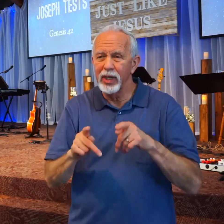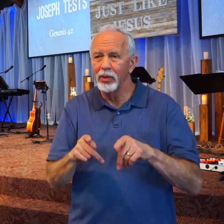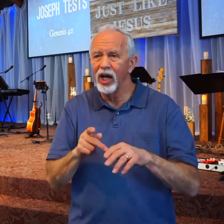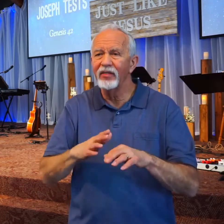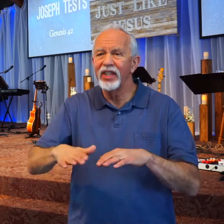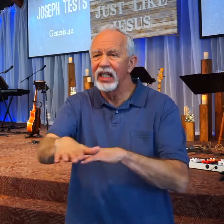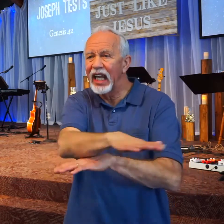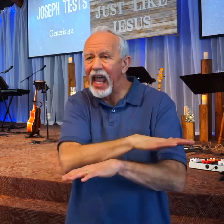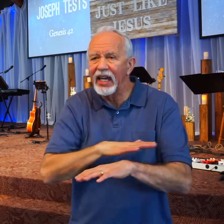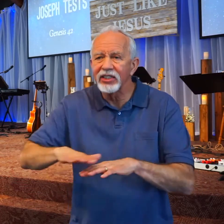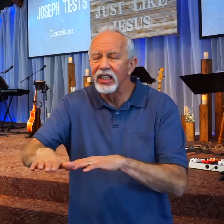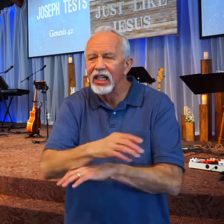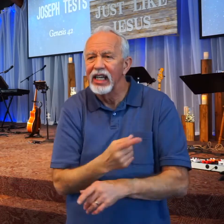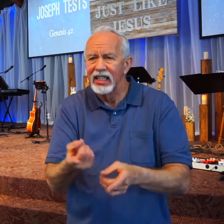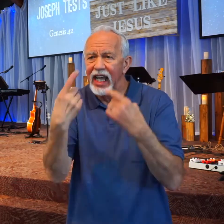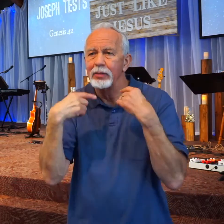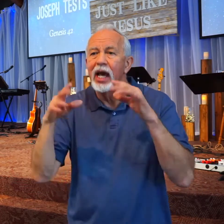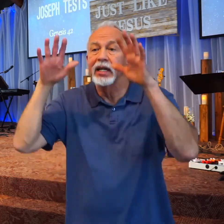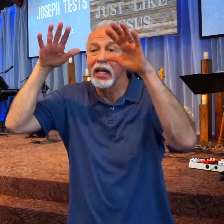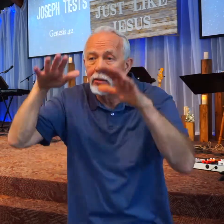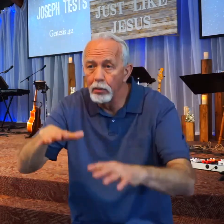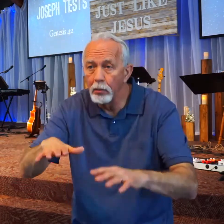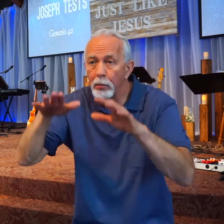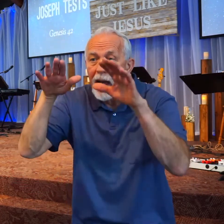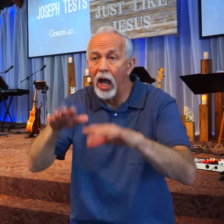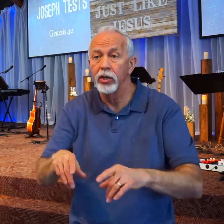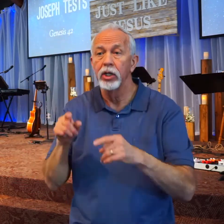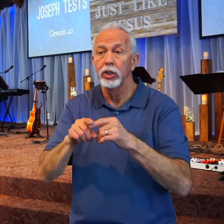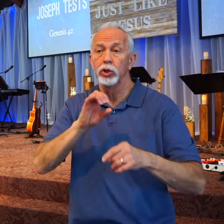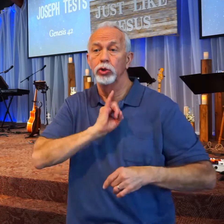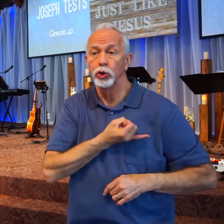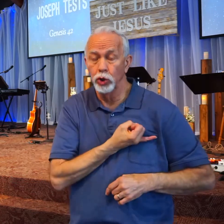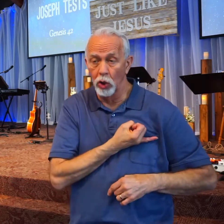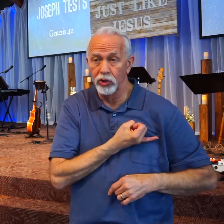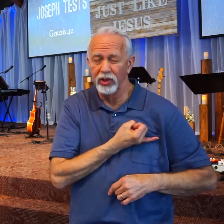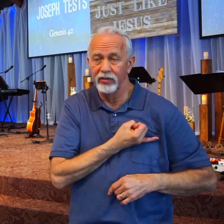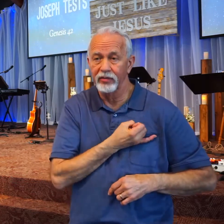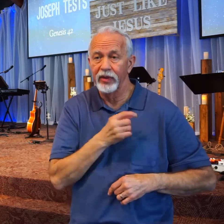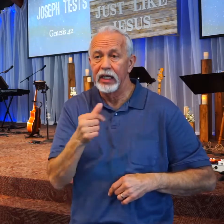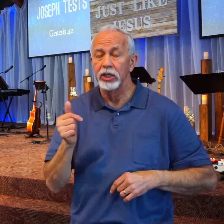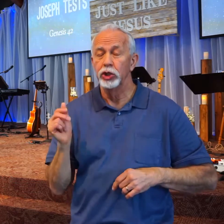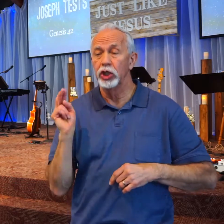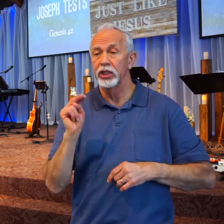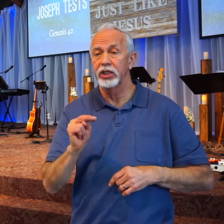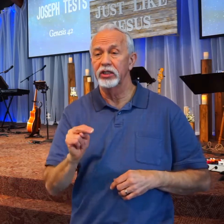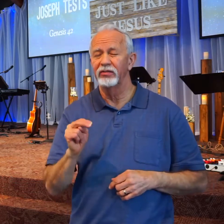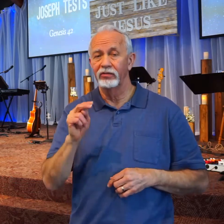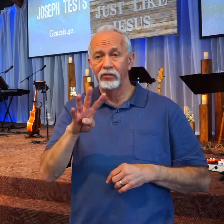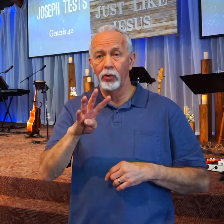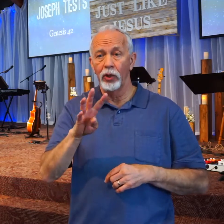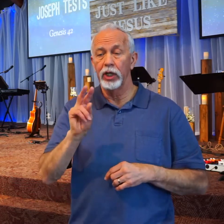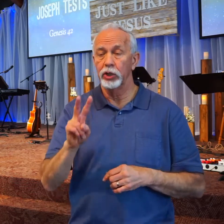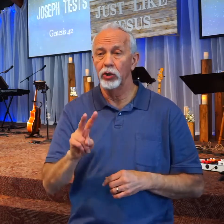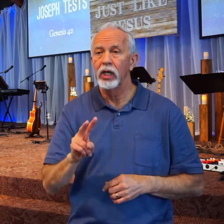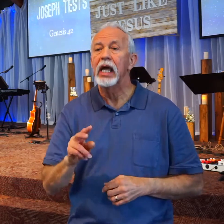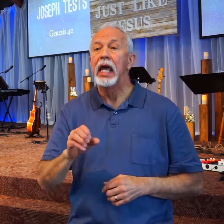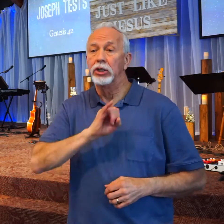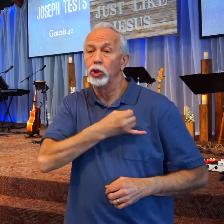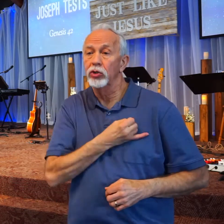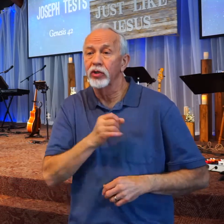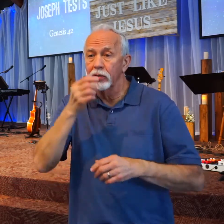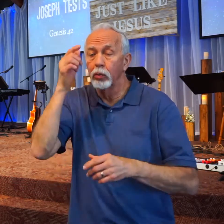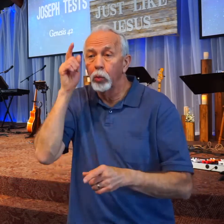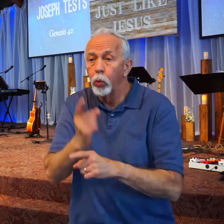came and they bowed down before him. In Genesis 42:6, even Joseph's brothers are bowing